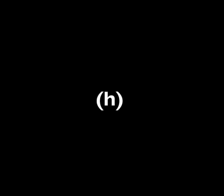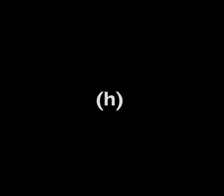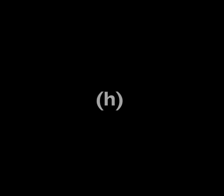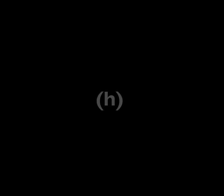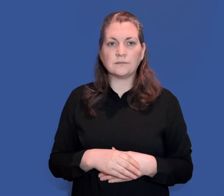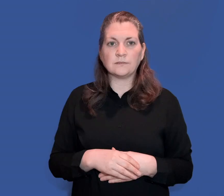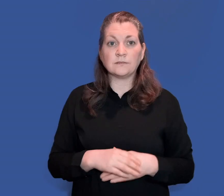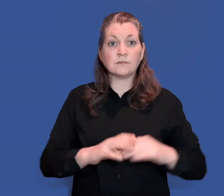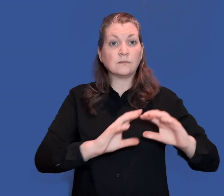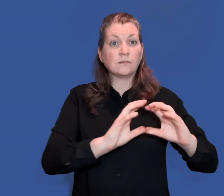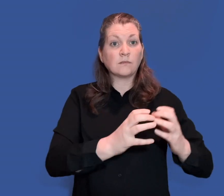million.